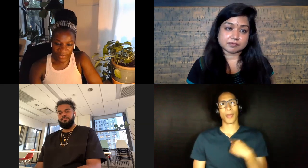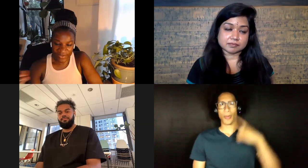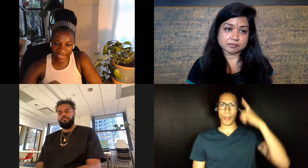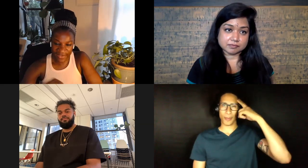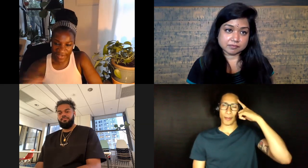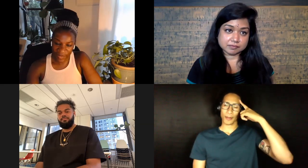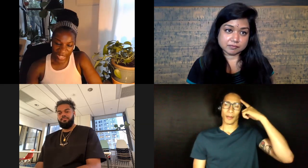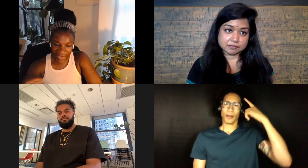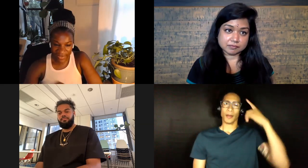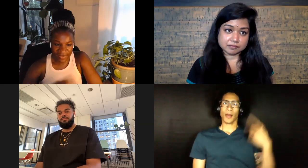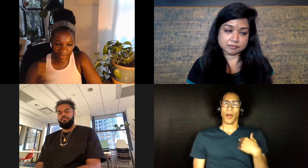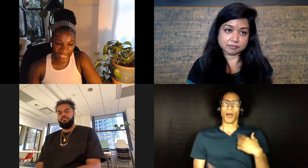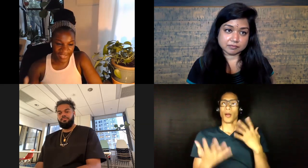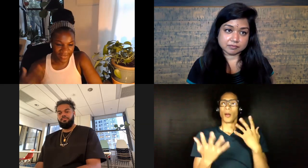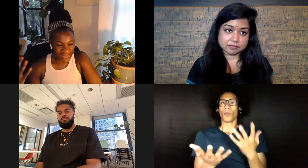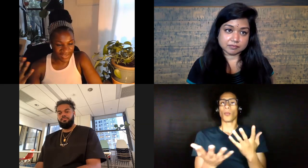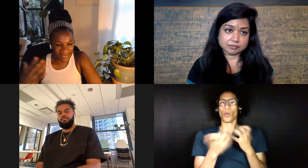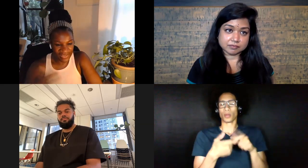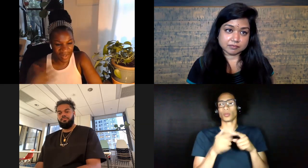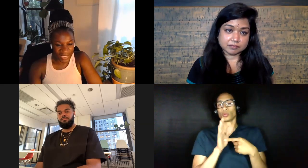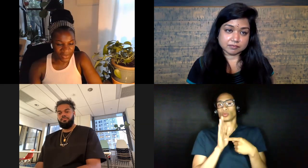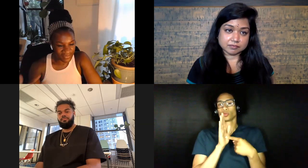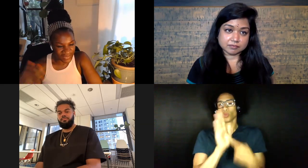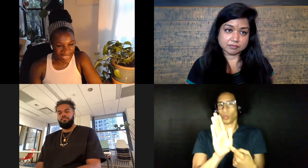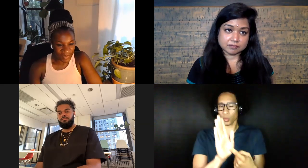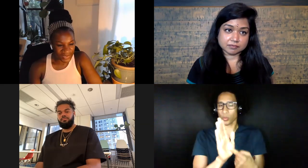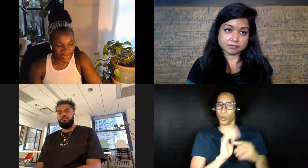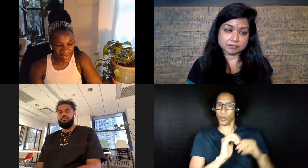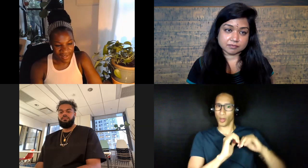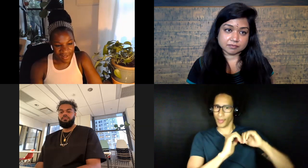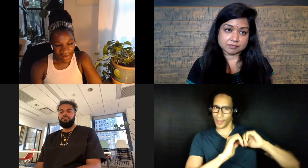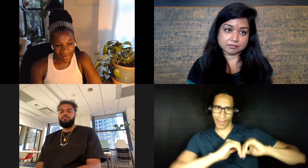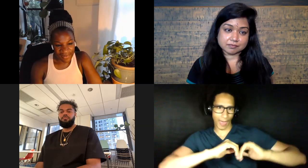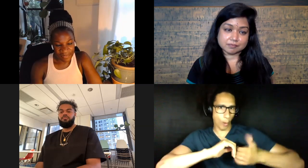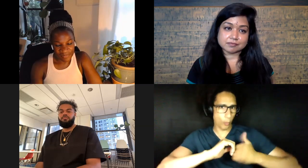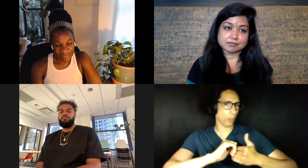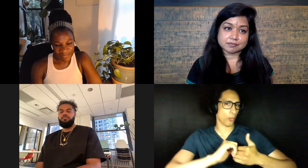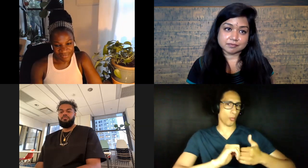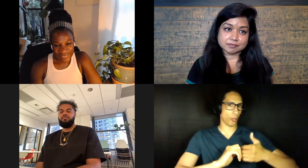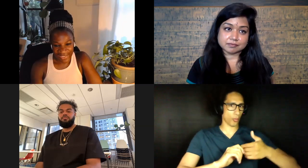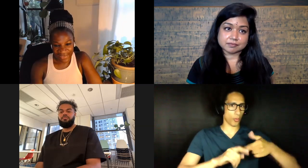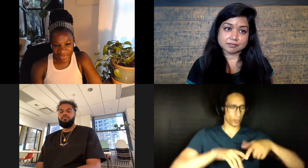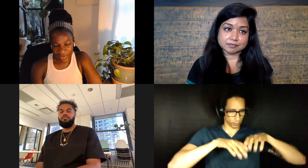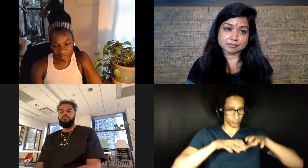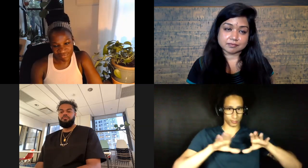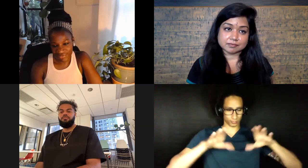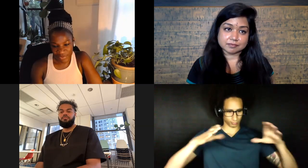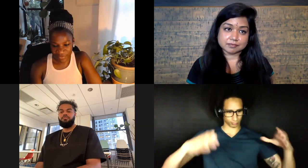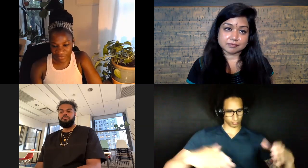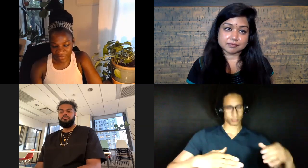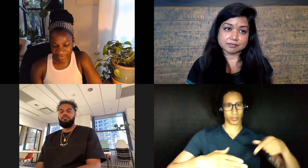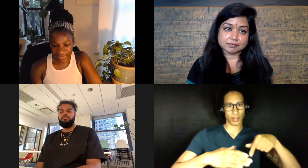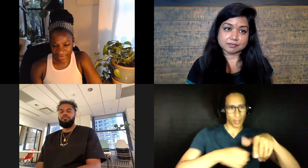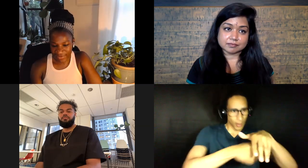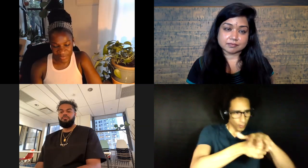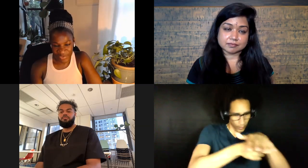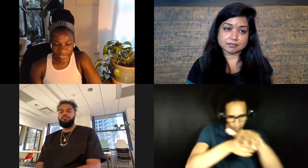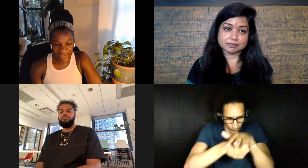Approved. It is about my journey through citizenship, because I got my citizenship at this point now 2 years ago. I